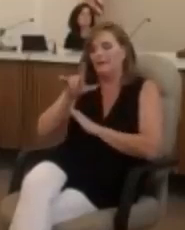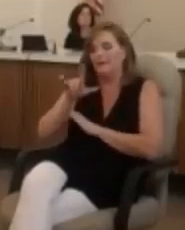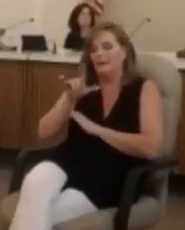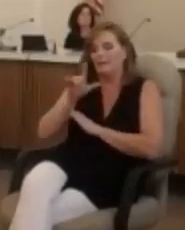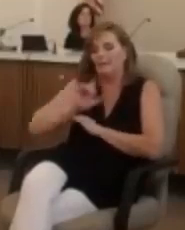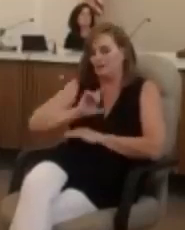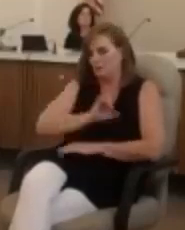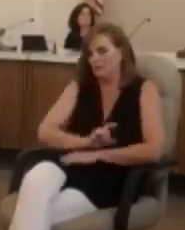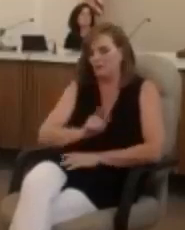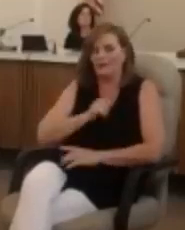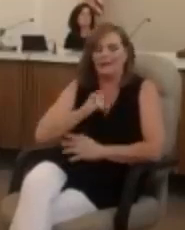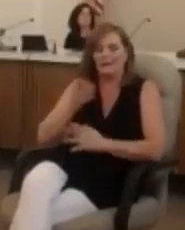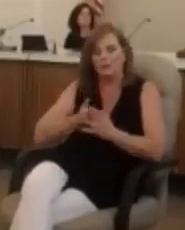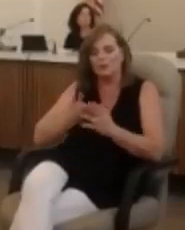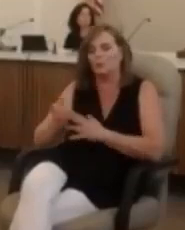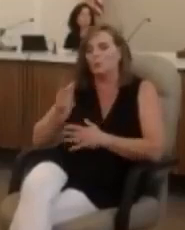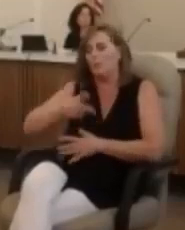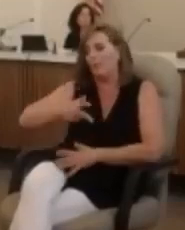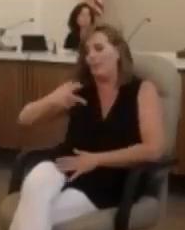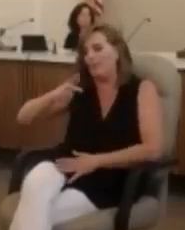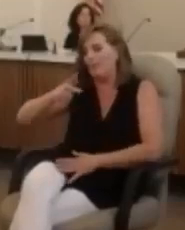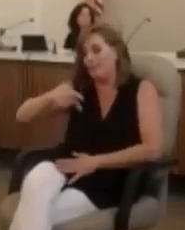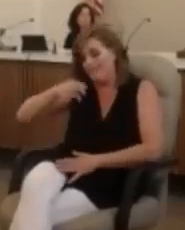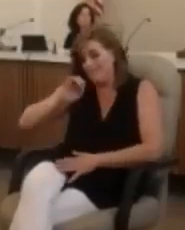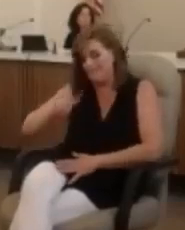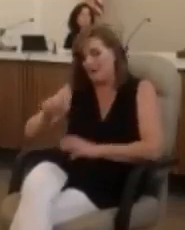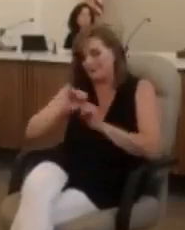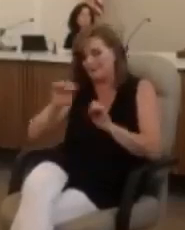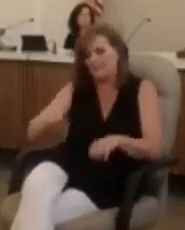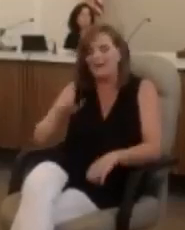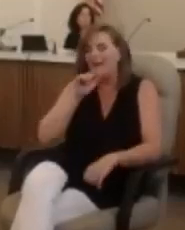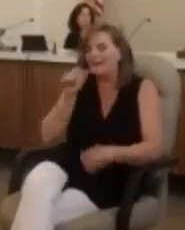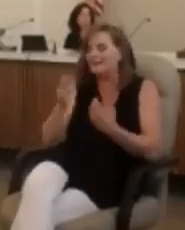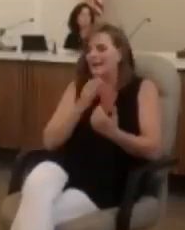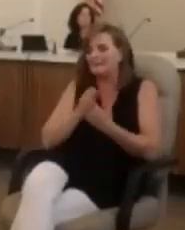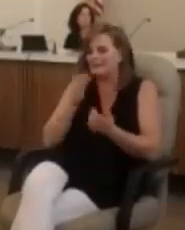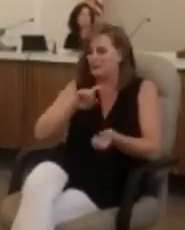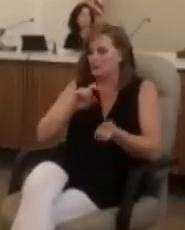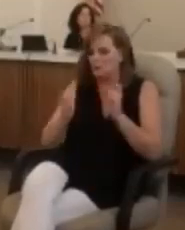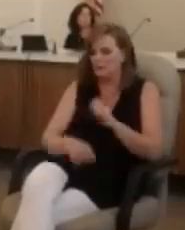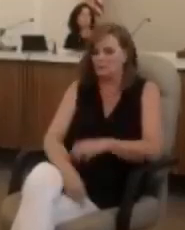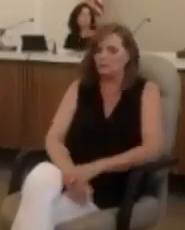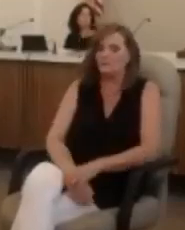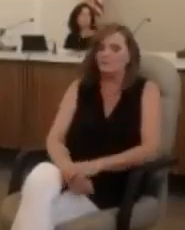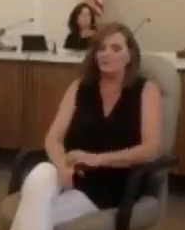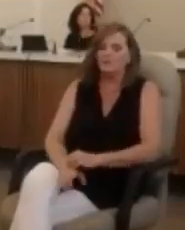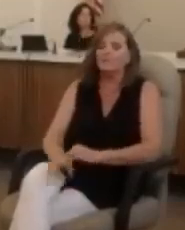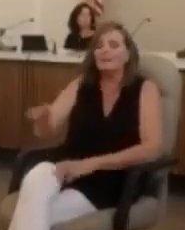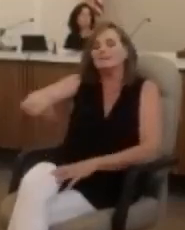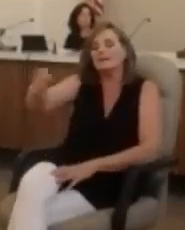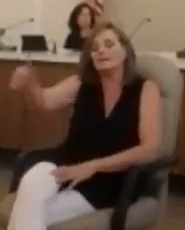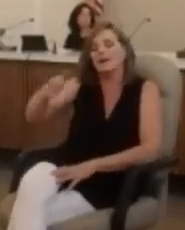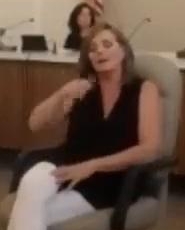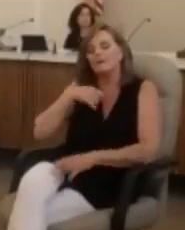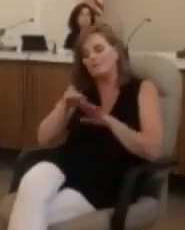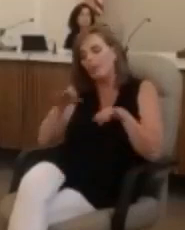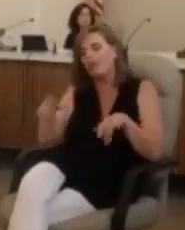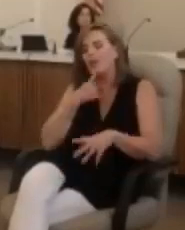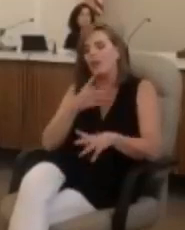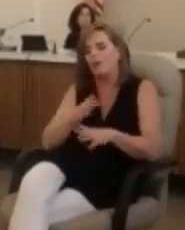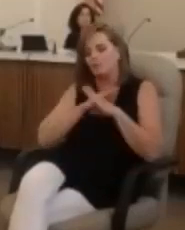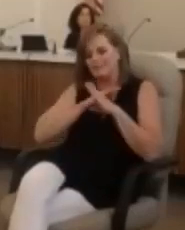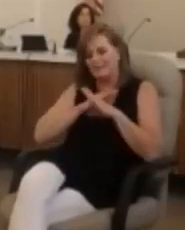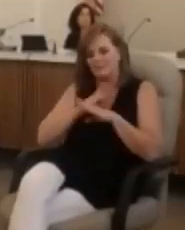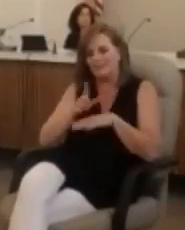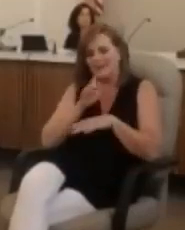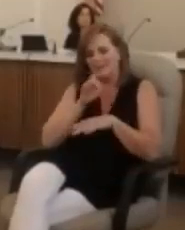park system, and it's not easy to do. So again, that's an added level of protection that there would not be